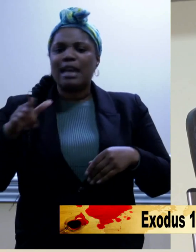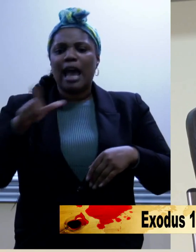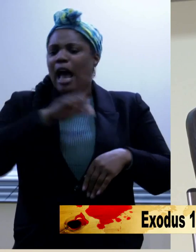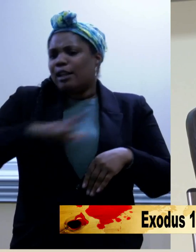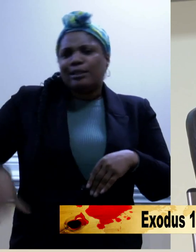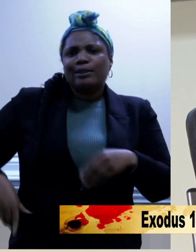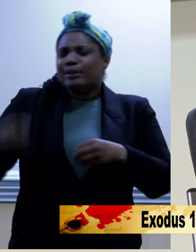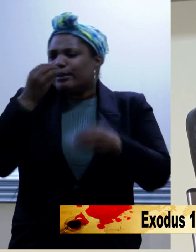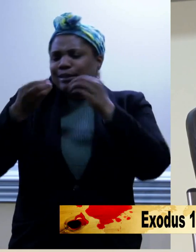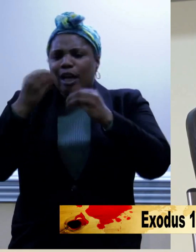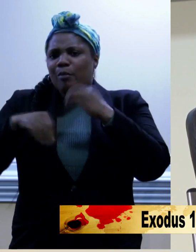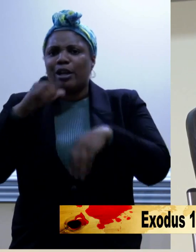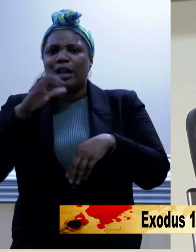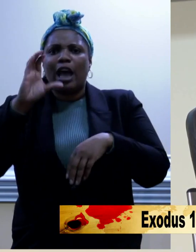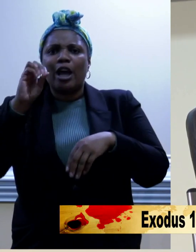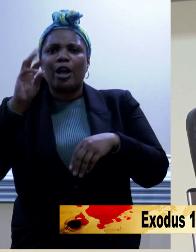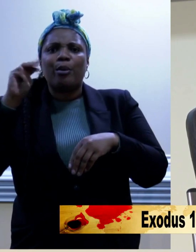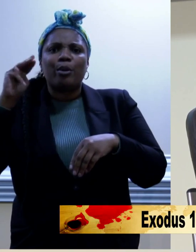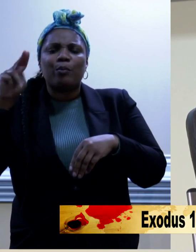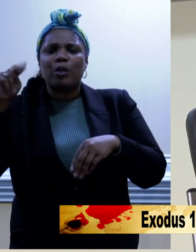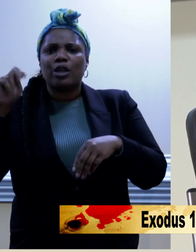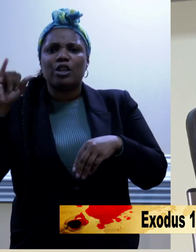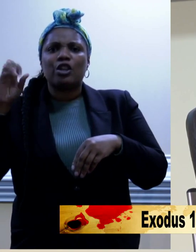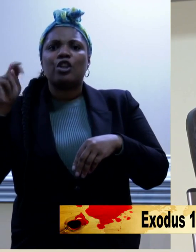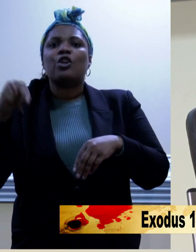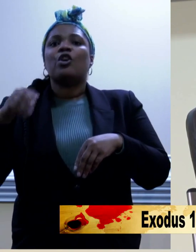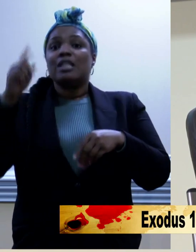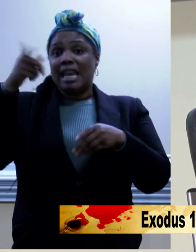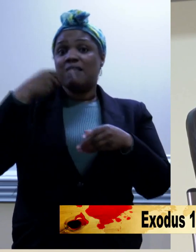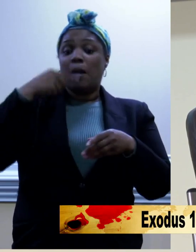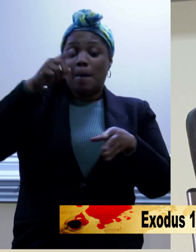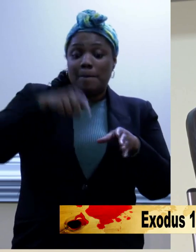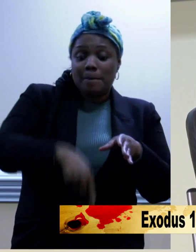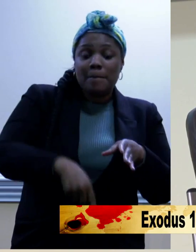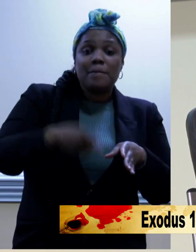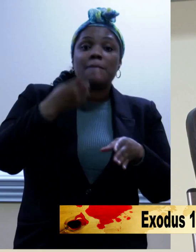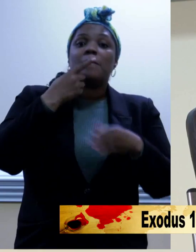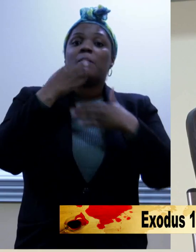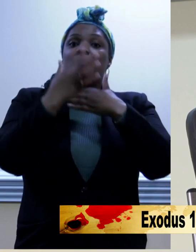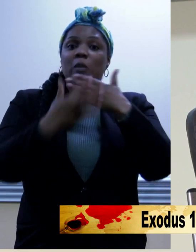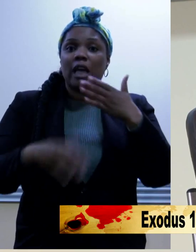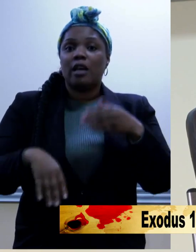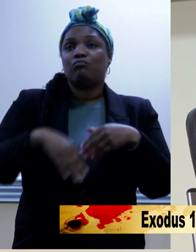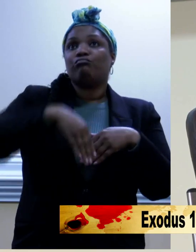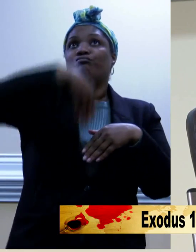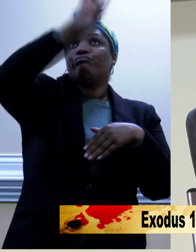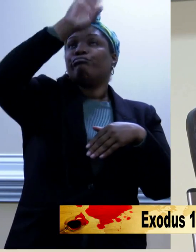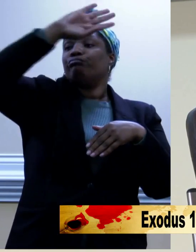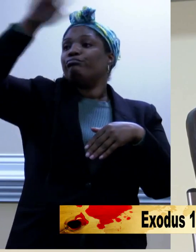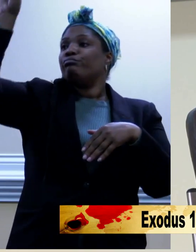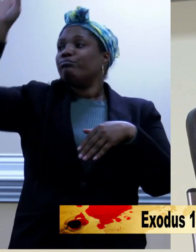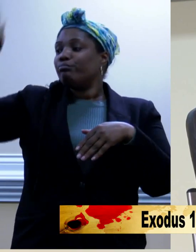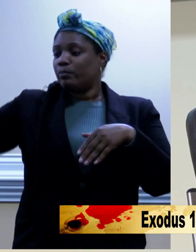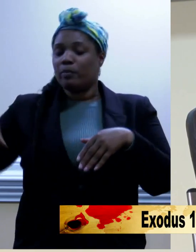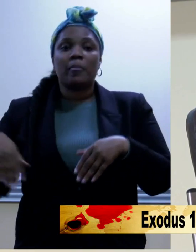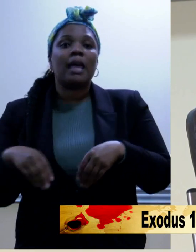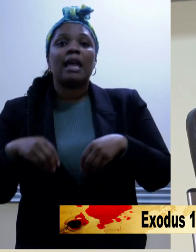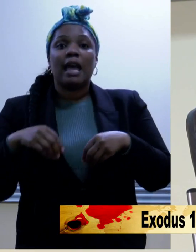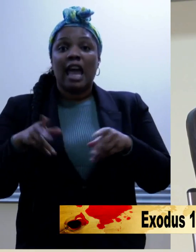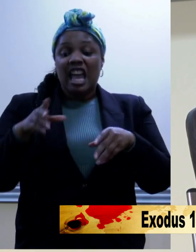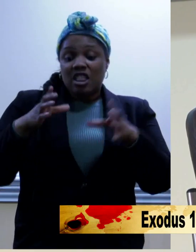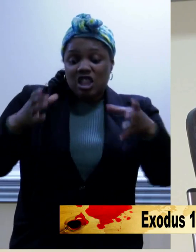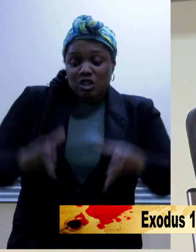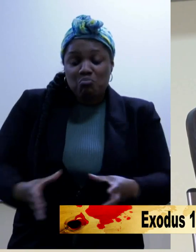bunch of hyssop and dip it in the blood that is in the basin and strike the lintel and the two side posts with the blood that is in the